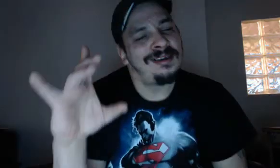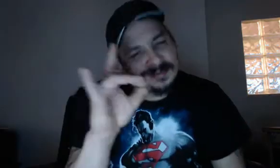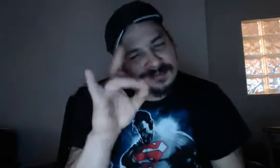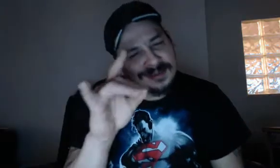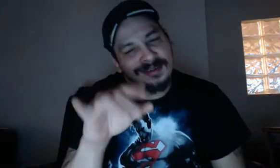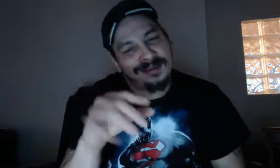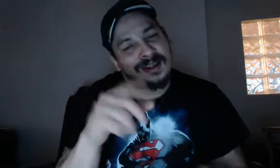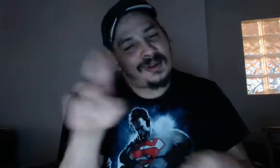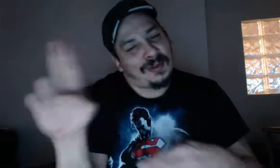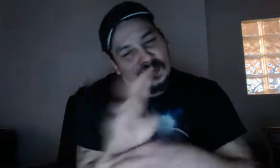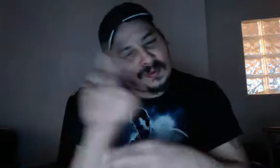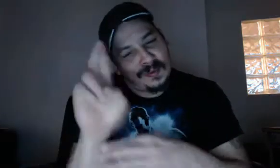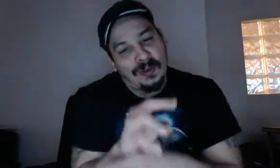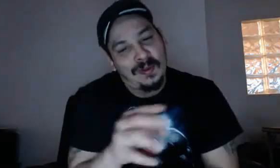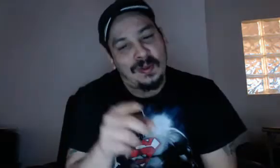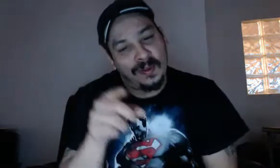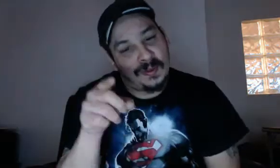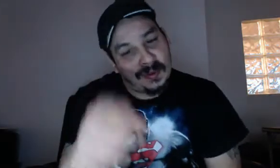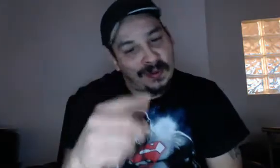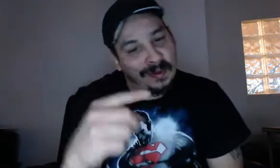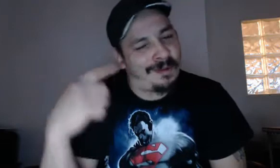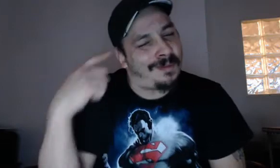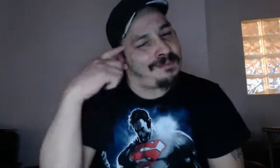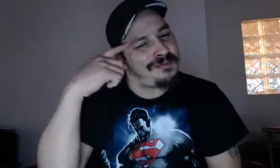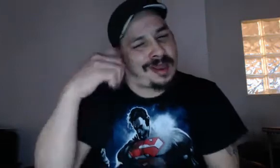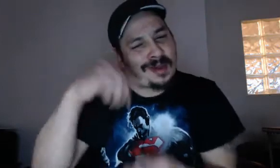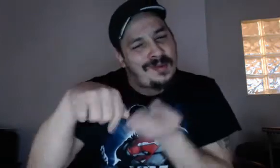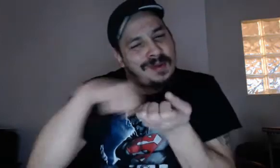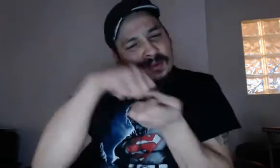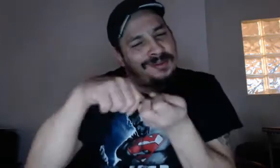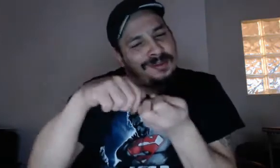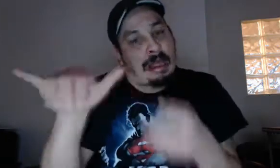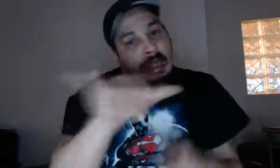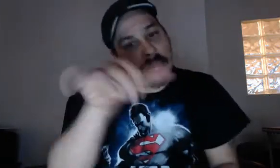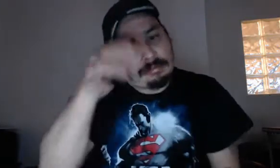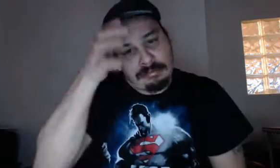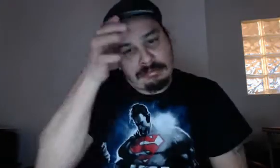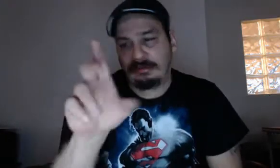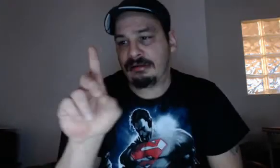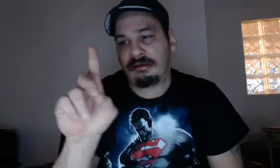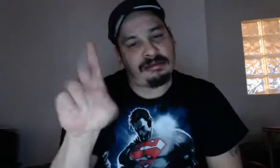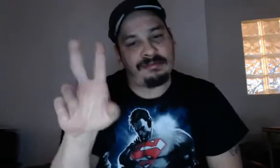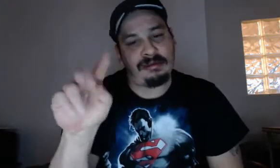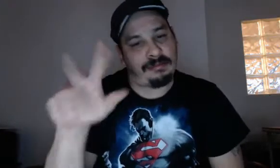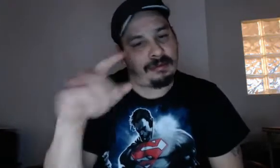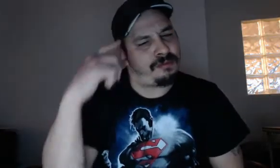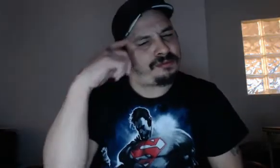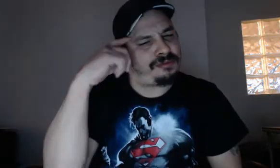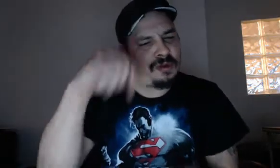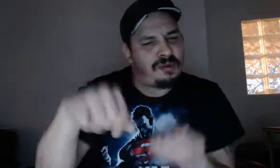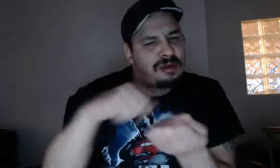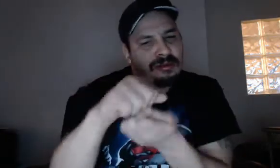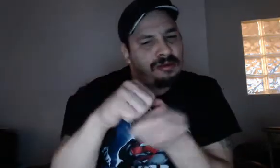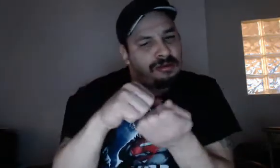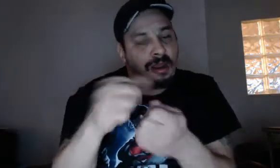over 90 million people, and almost all that growth is going to be in cities. What's the healthiest and best way for them to grow so that they really become